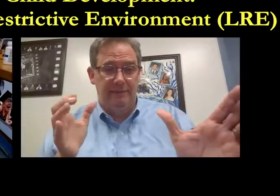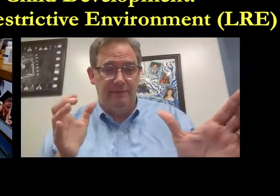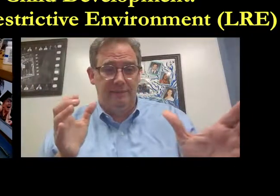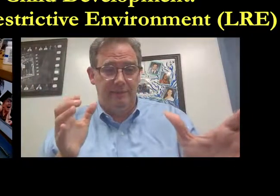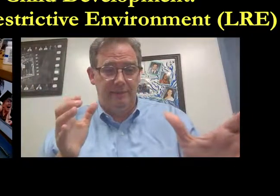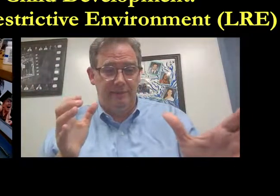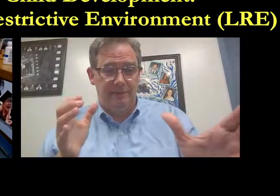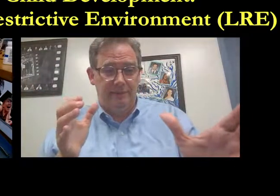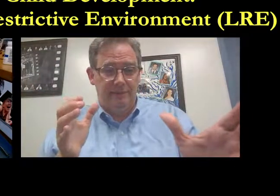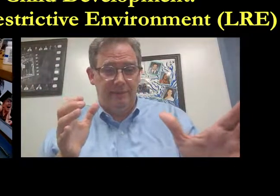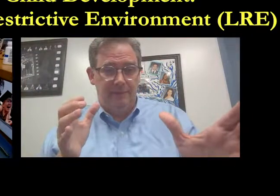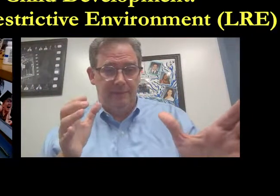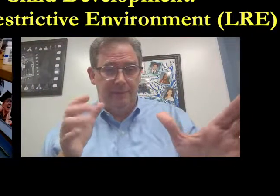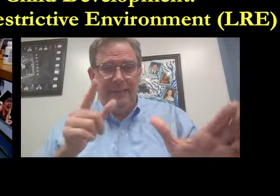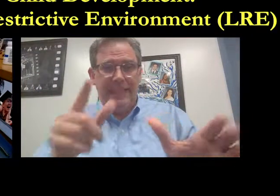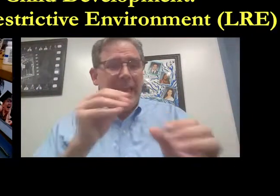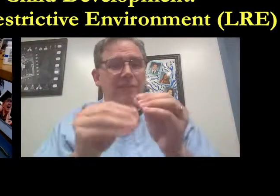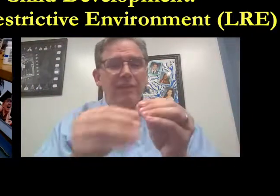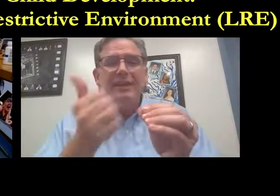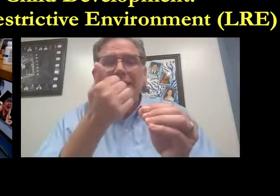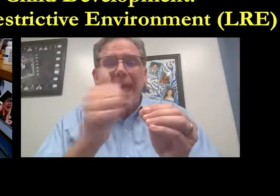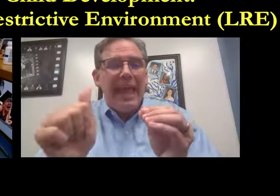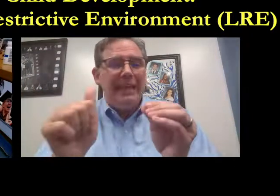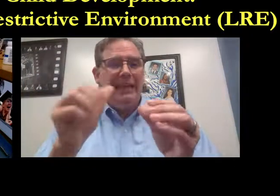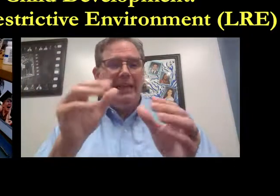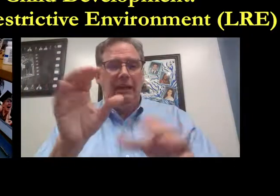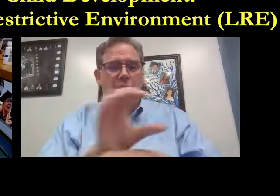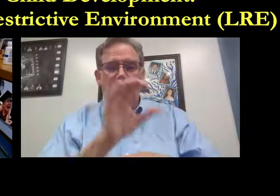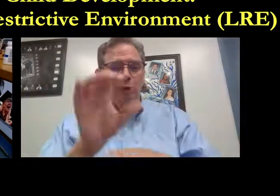learned a lot, and he's a computer genius.